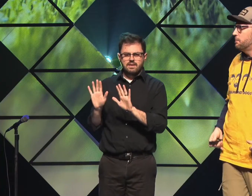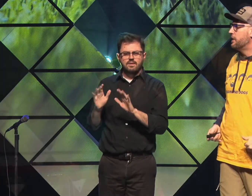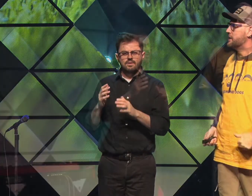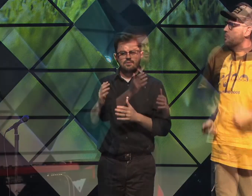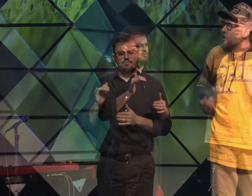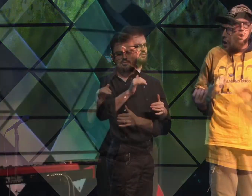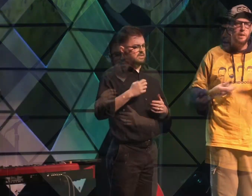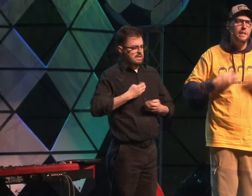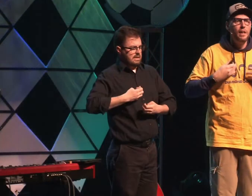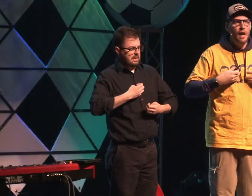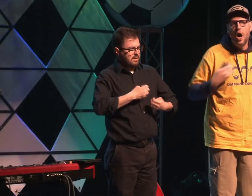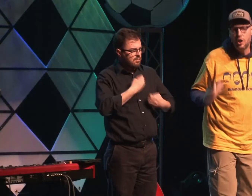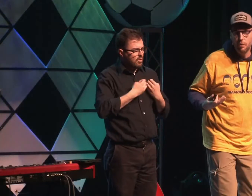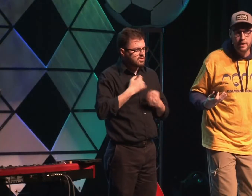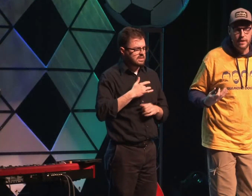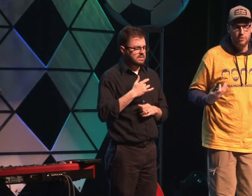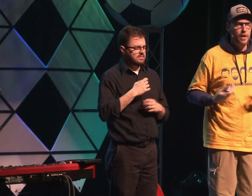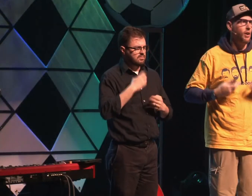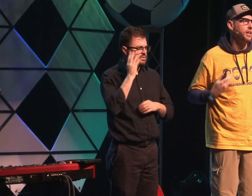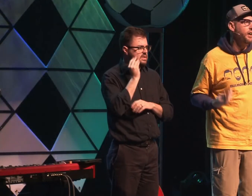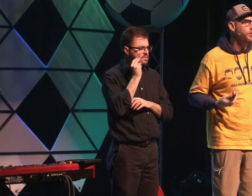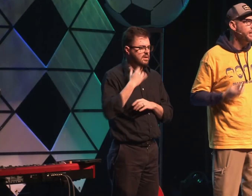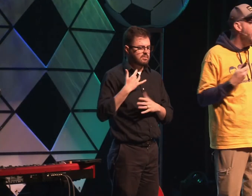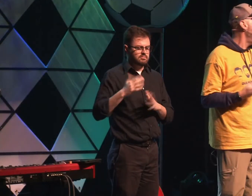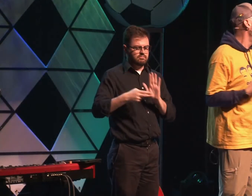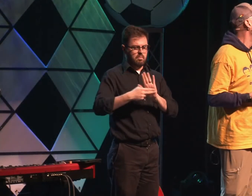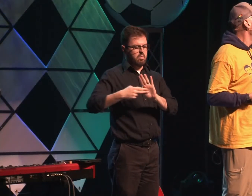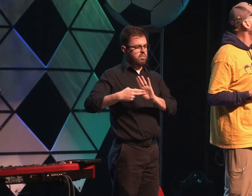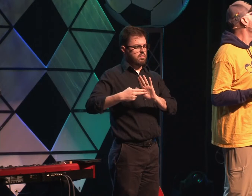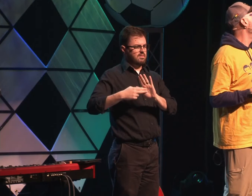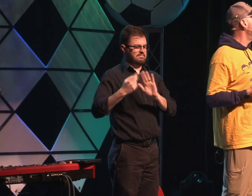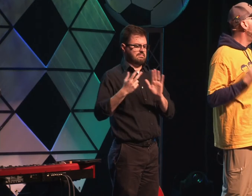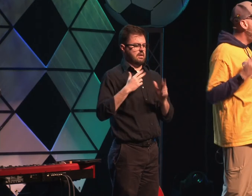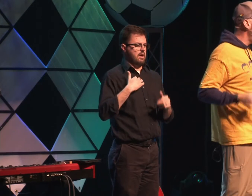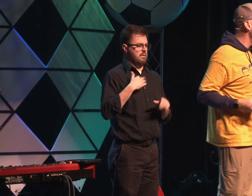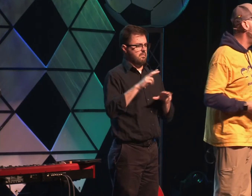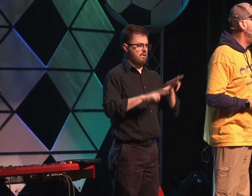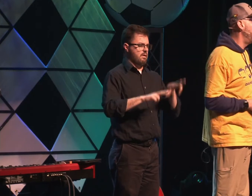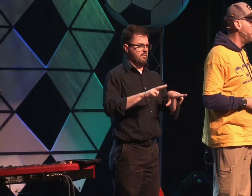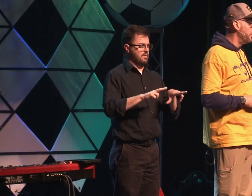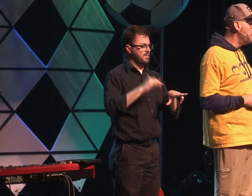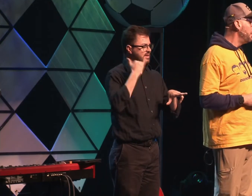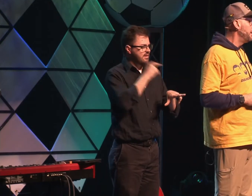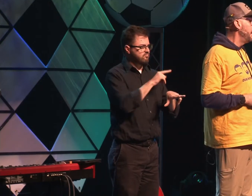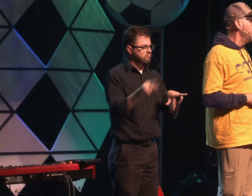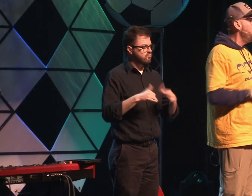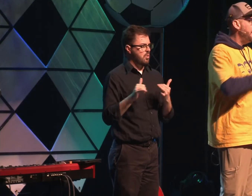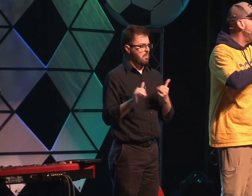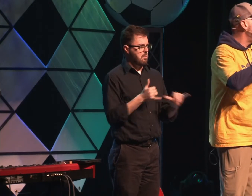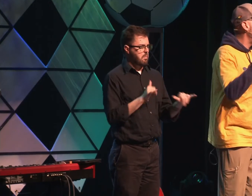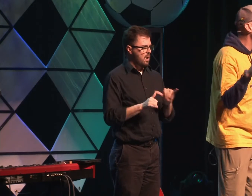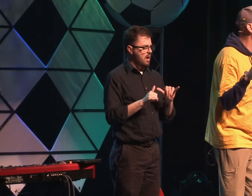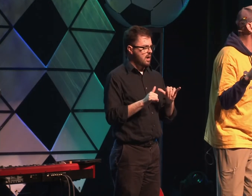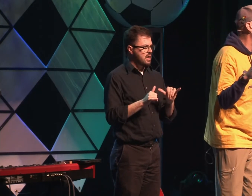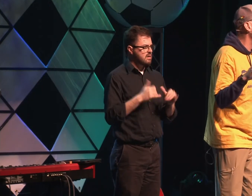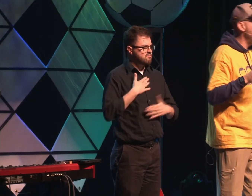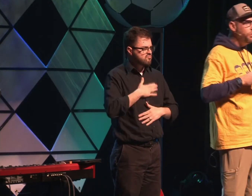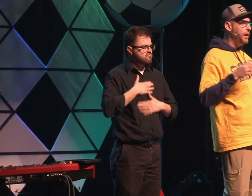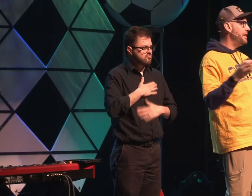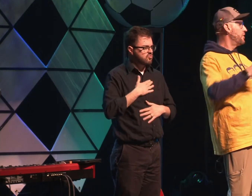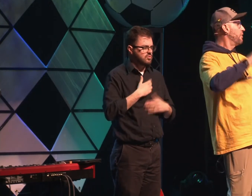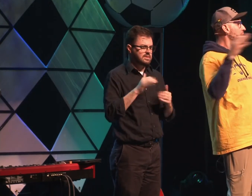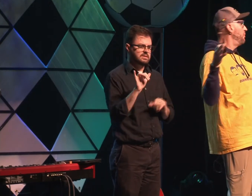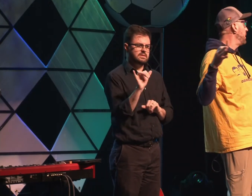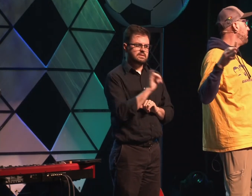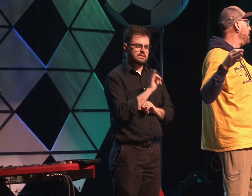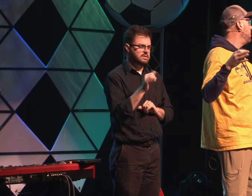we experience and we call it awkwardness, right? Or uncomfortable. Yet, those of you that are party people in the room, You can have the same experience and you walk